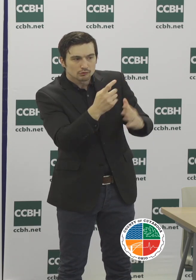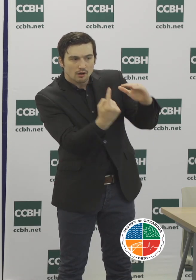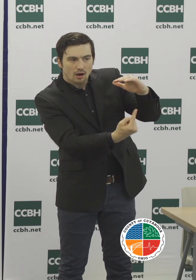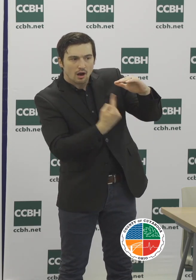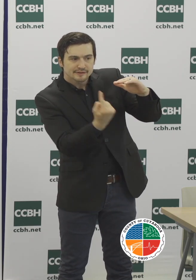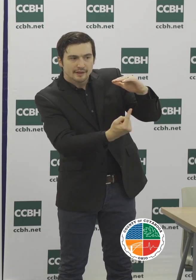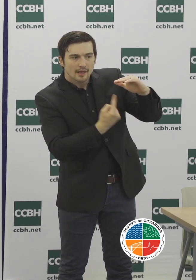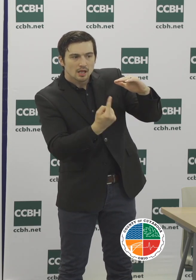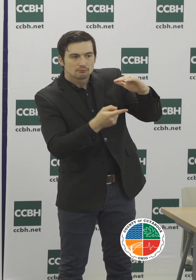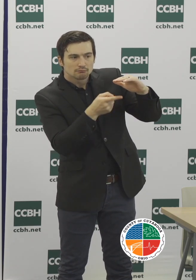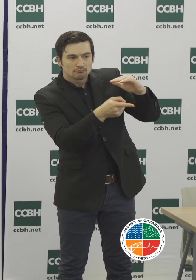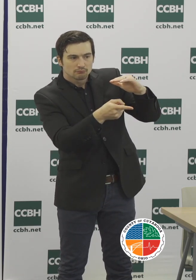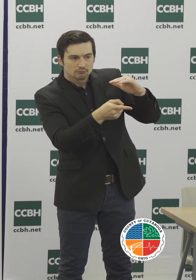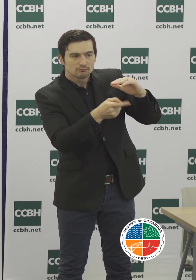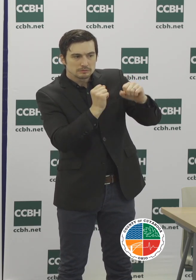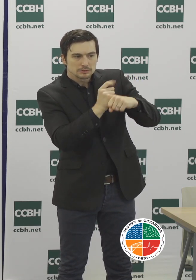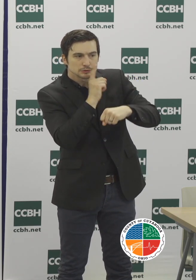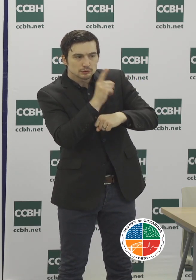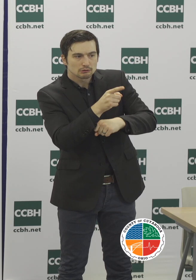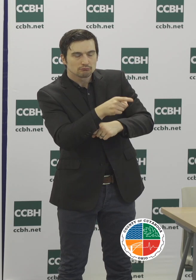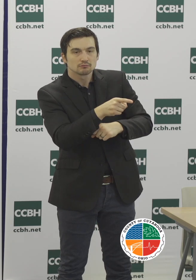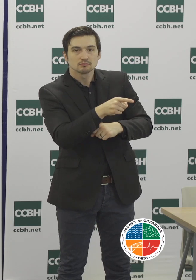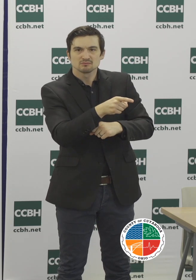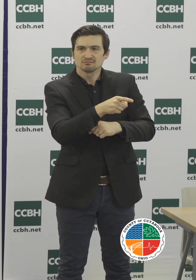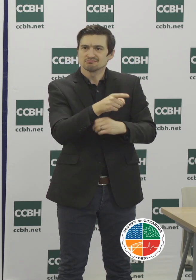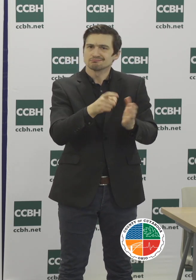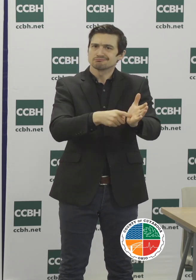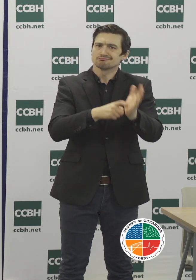be isolated. This is a necessary